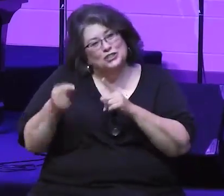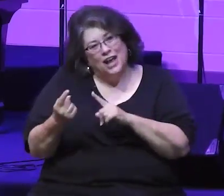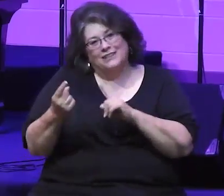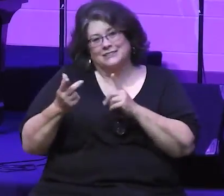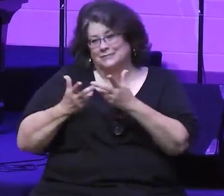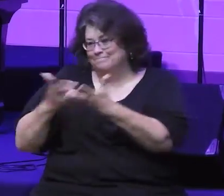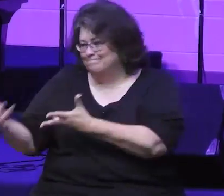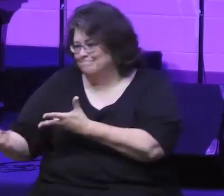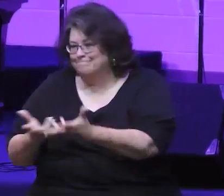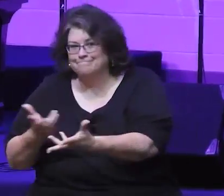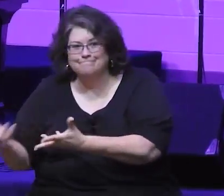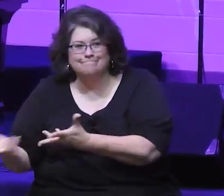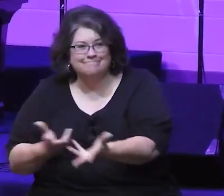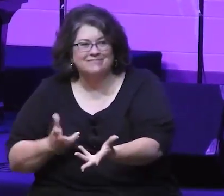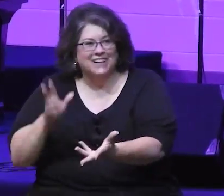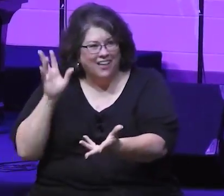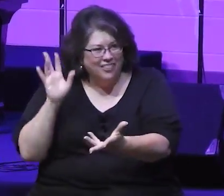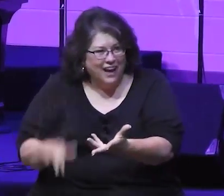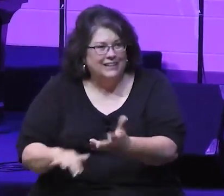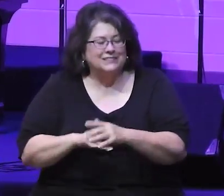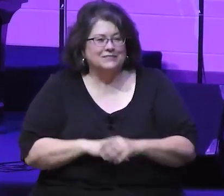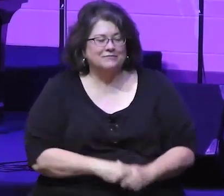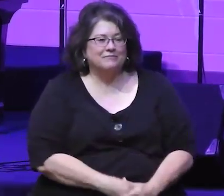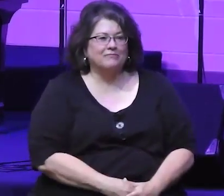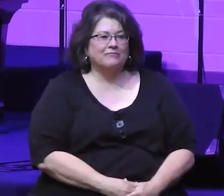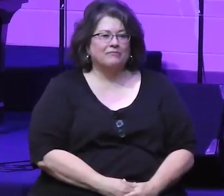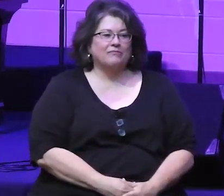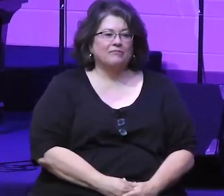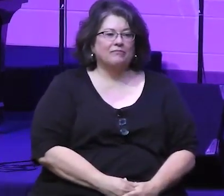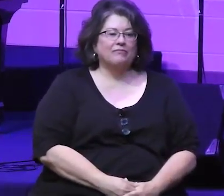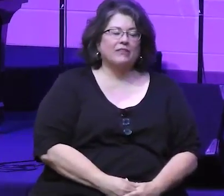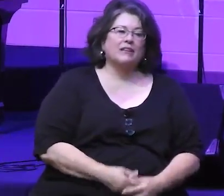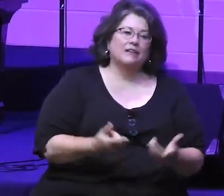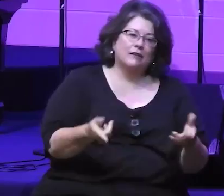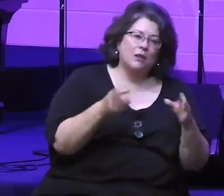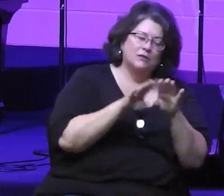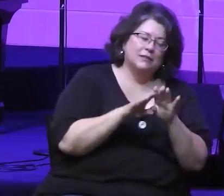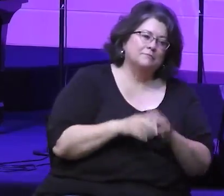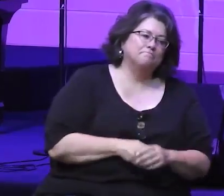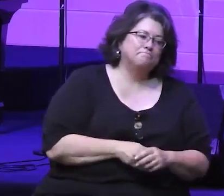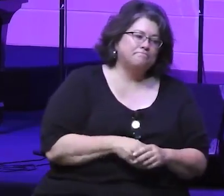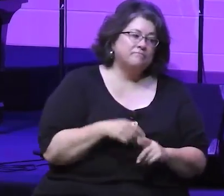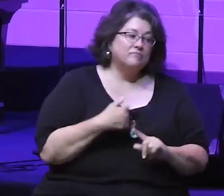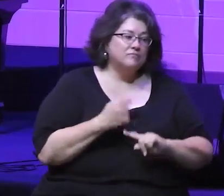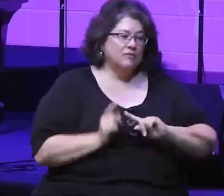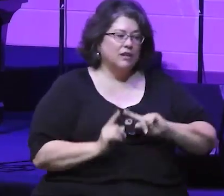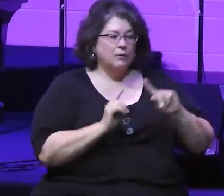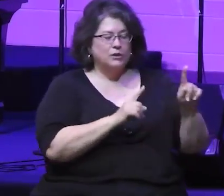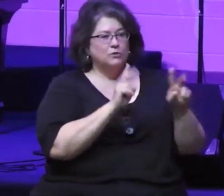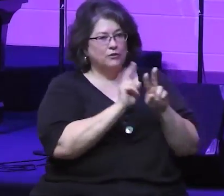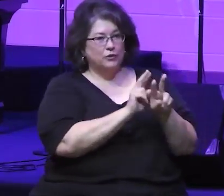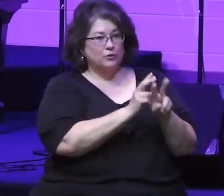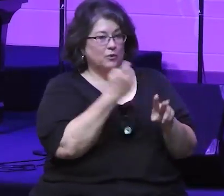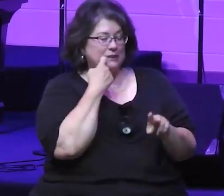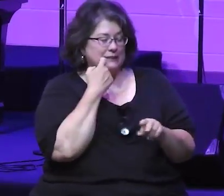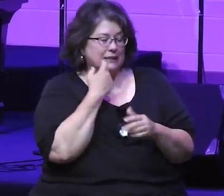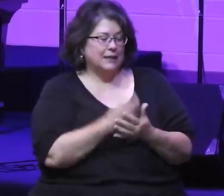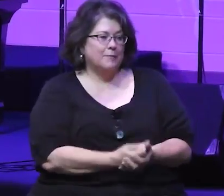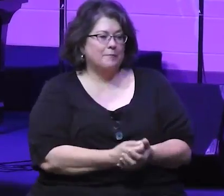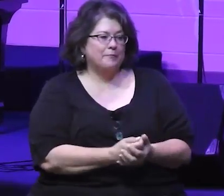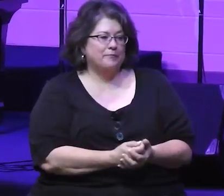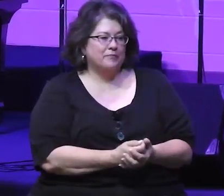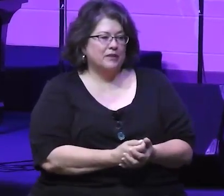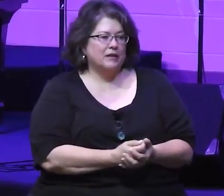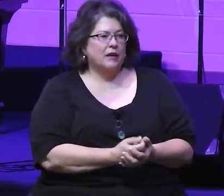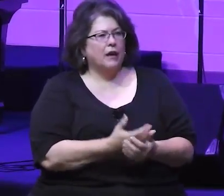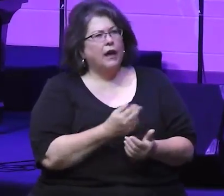I? Friends, here's my closing thought. I was at a funeral recently, somebody who had passed in hospice, and it got me thinking about what the end